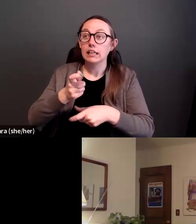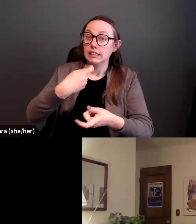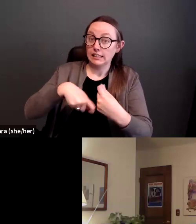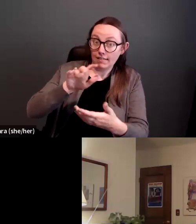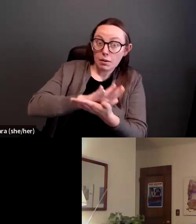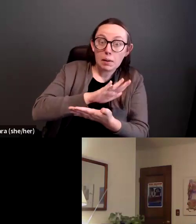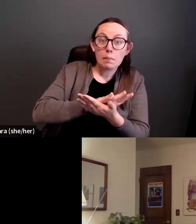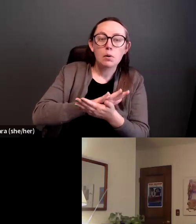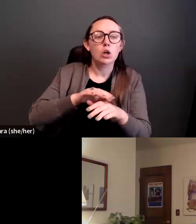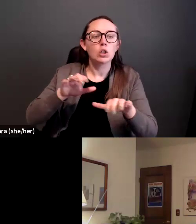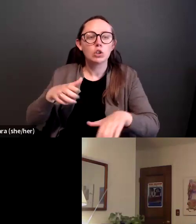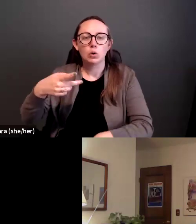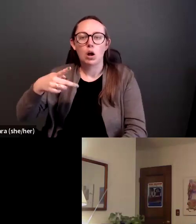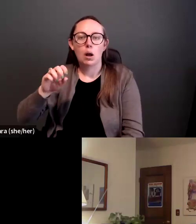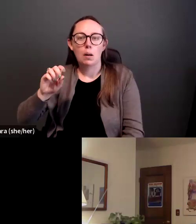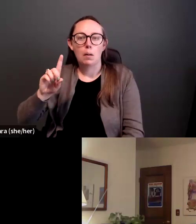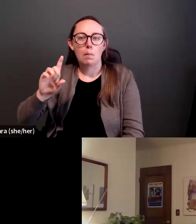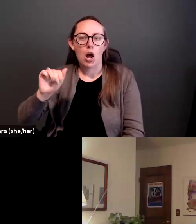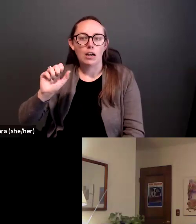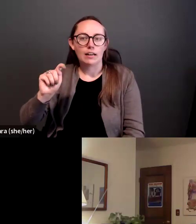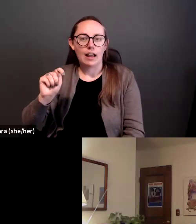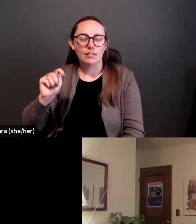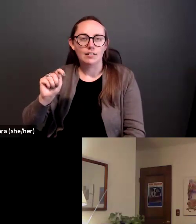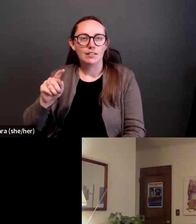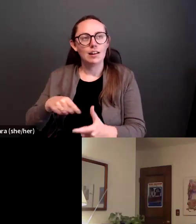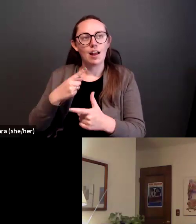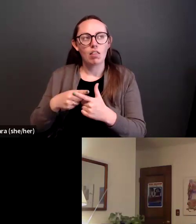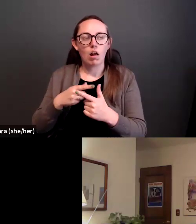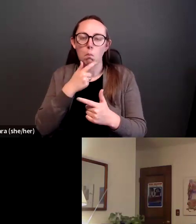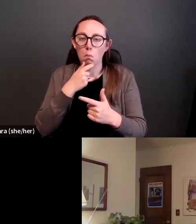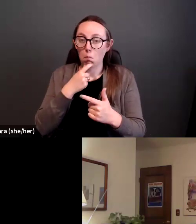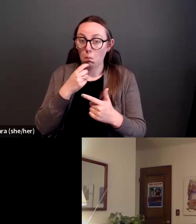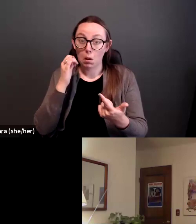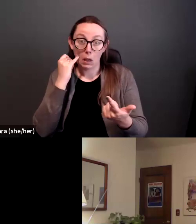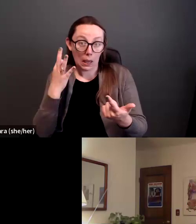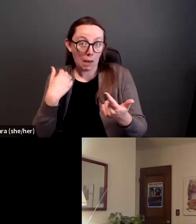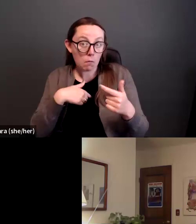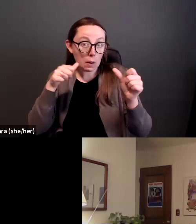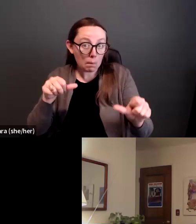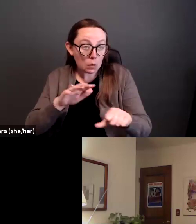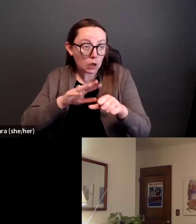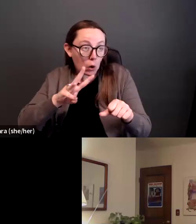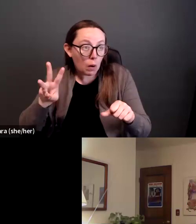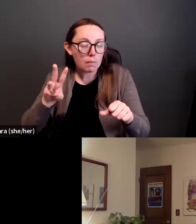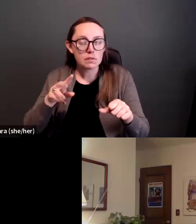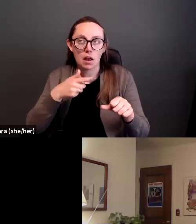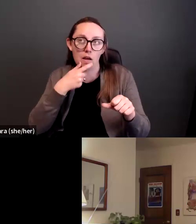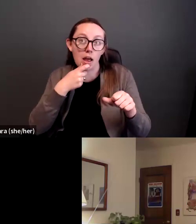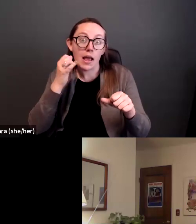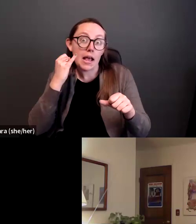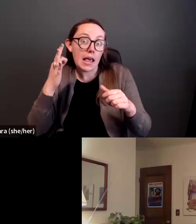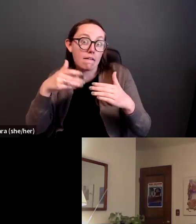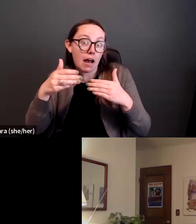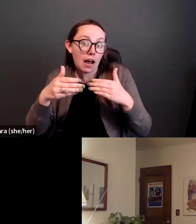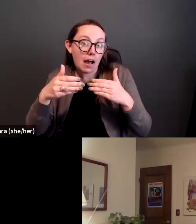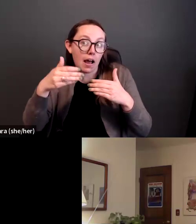we started publishing these on a website, or we did, they start taking it up to the next level further and further. Yeah. And it can